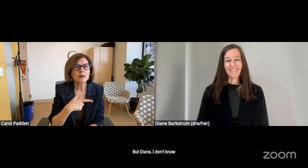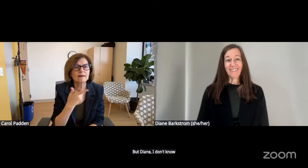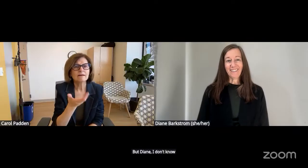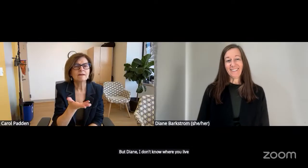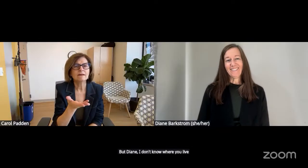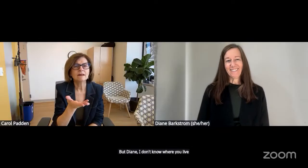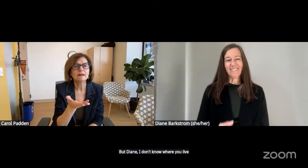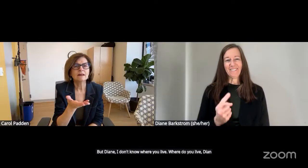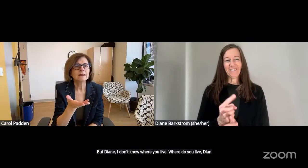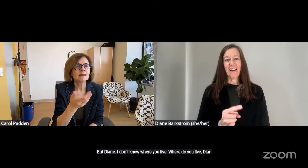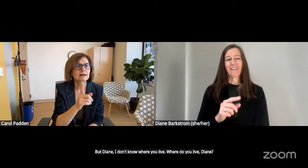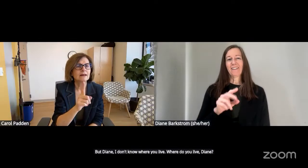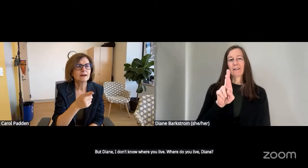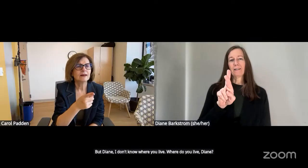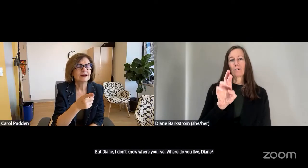live, Diane? Right.